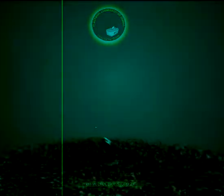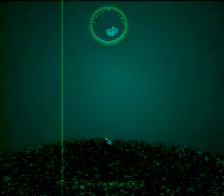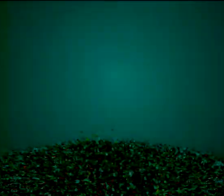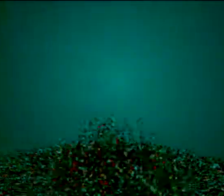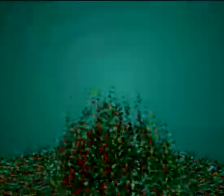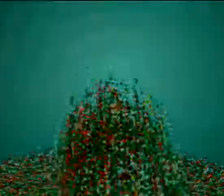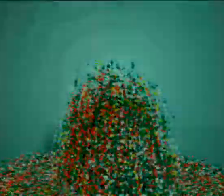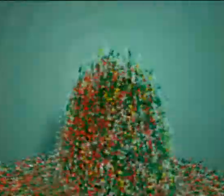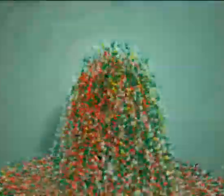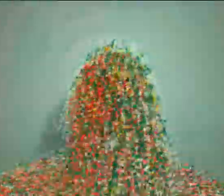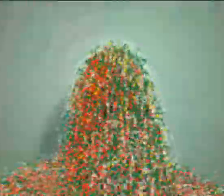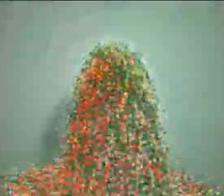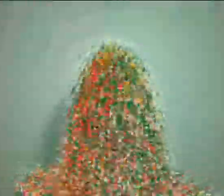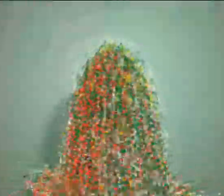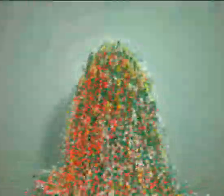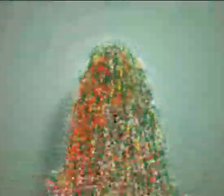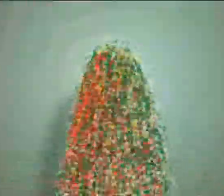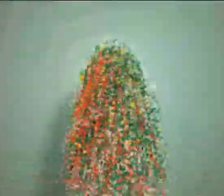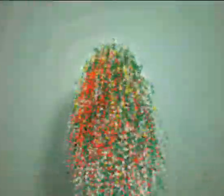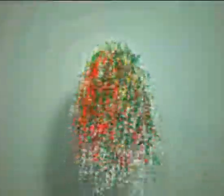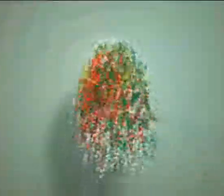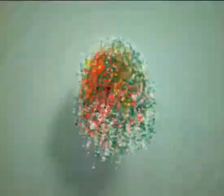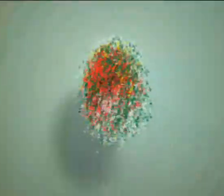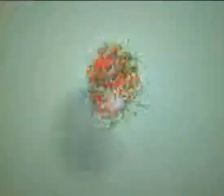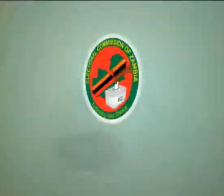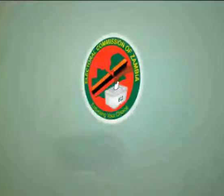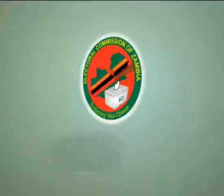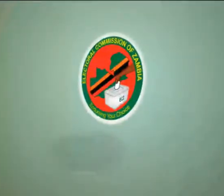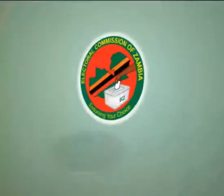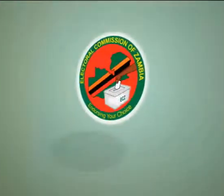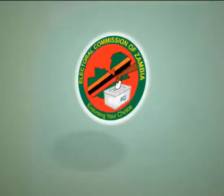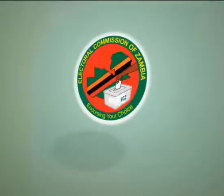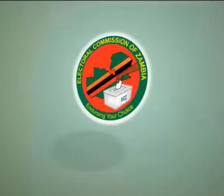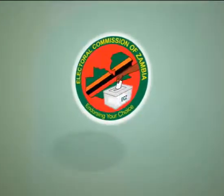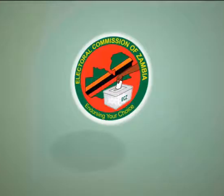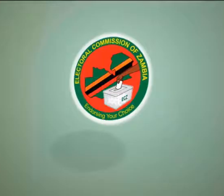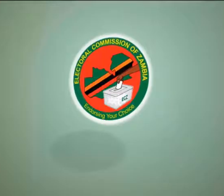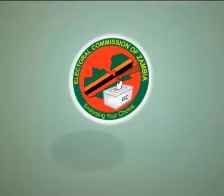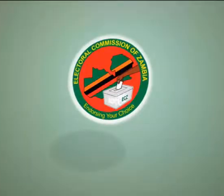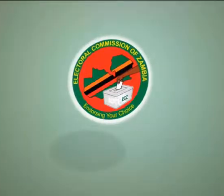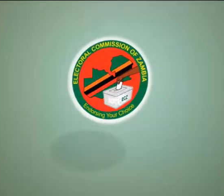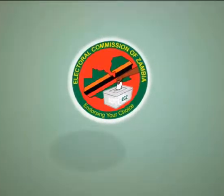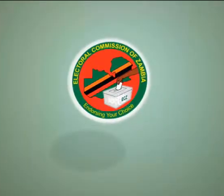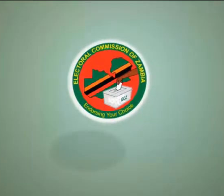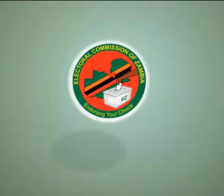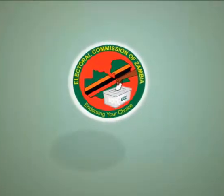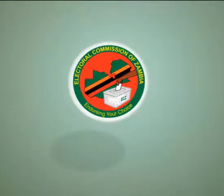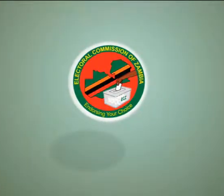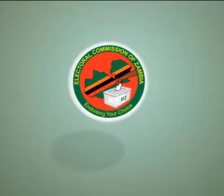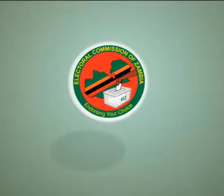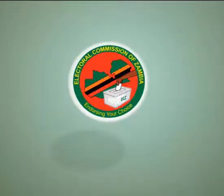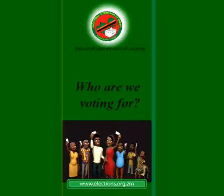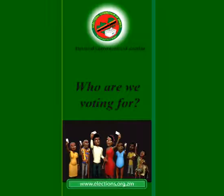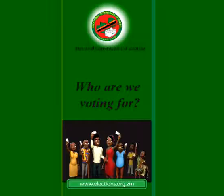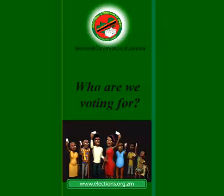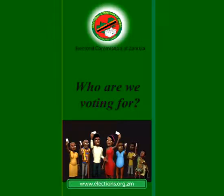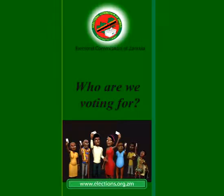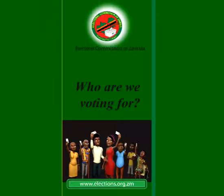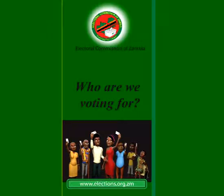It is your right. It is your vote. It is your choice. It is